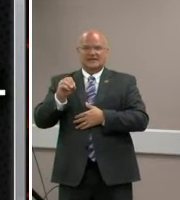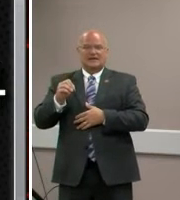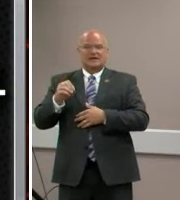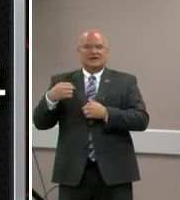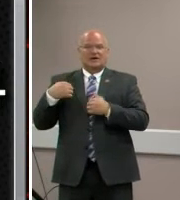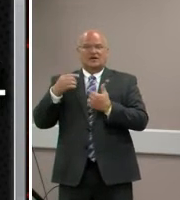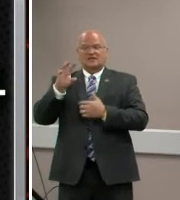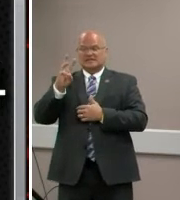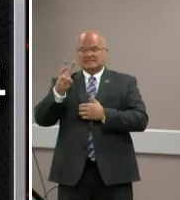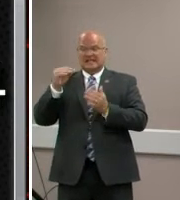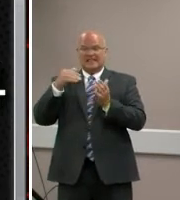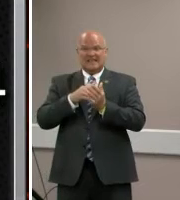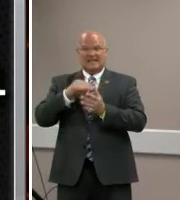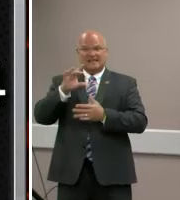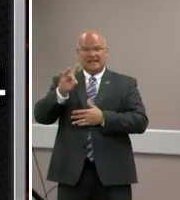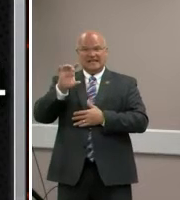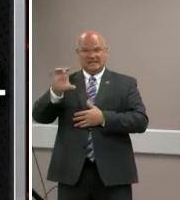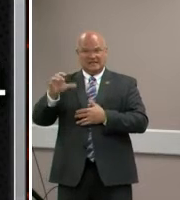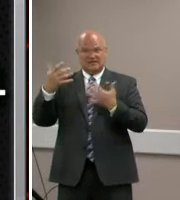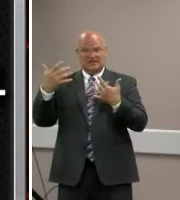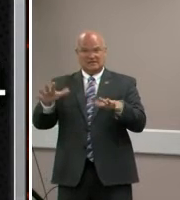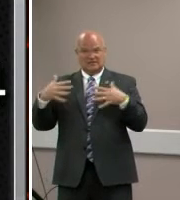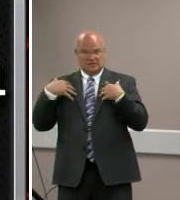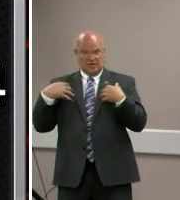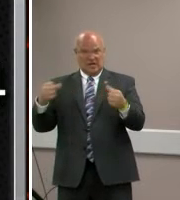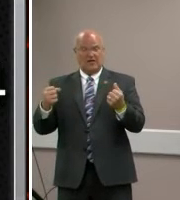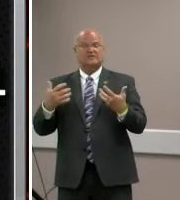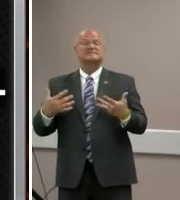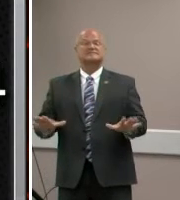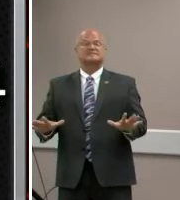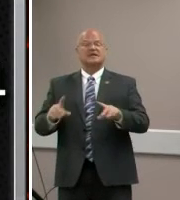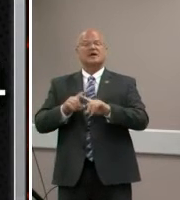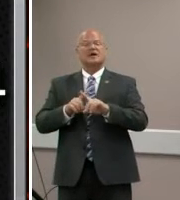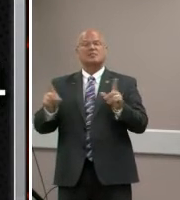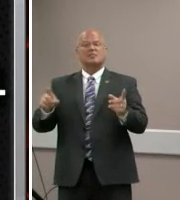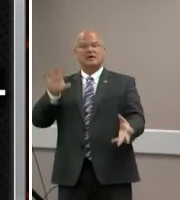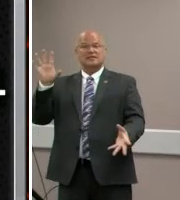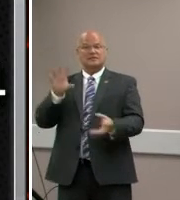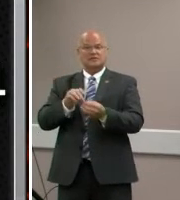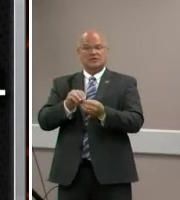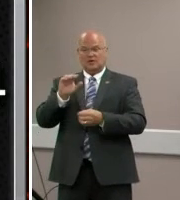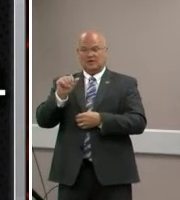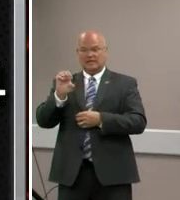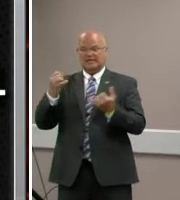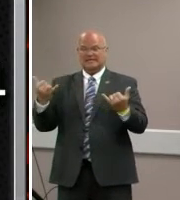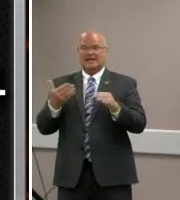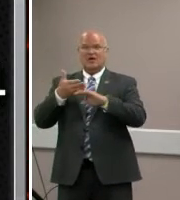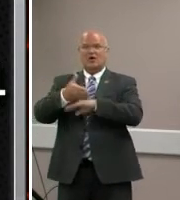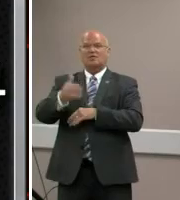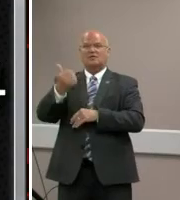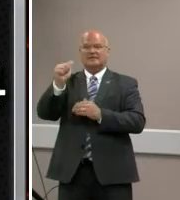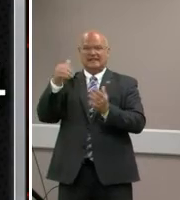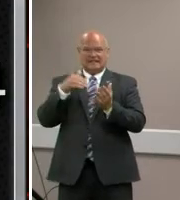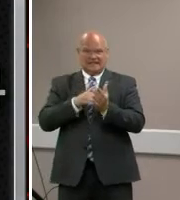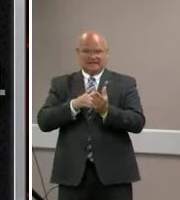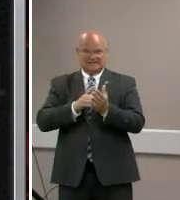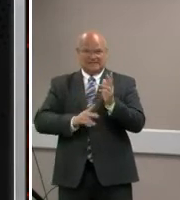over 6,800 of those have been recovered, but the total cases is now over